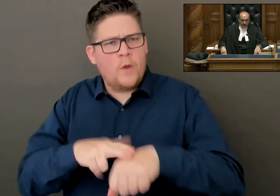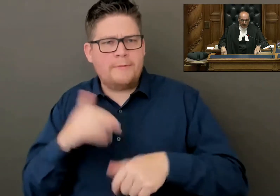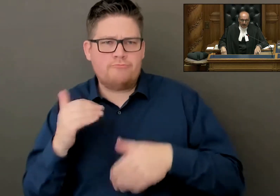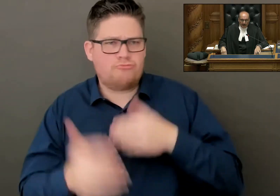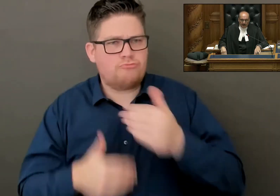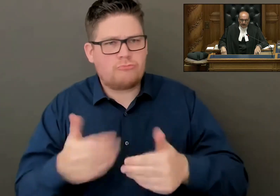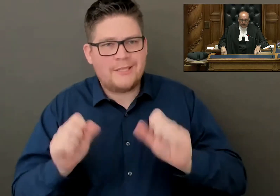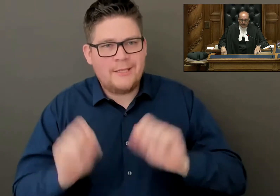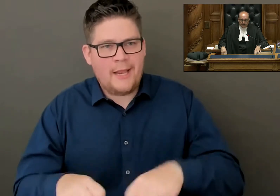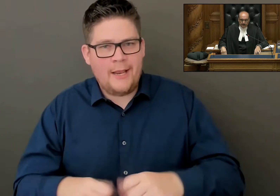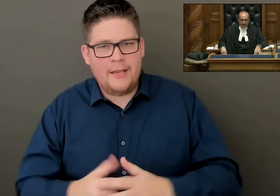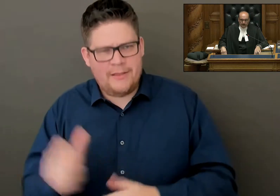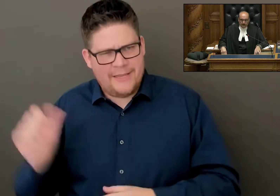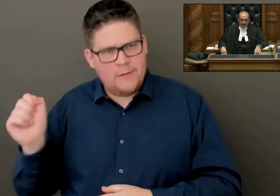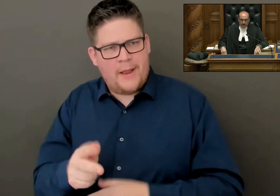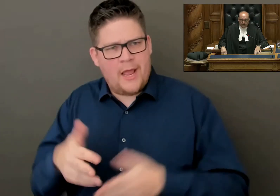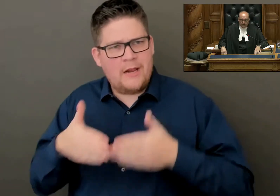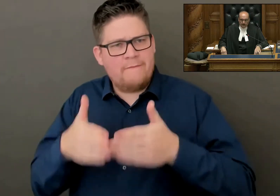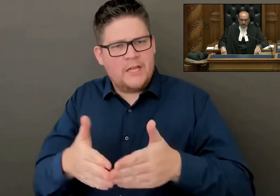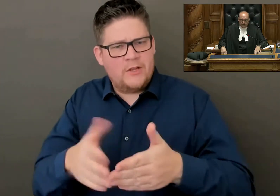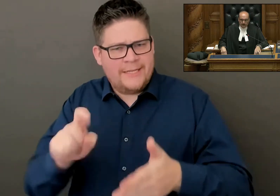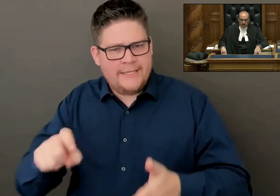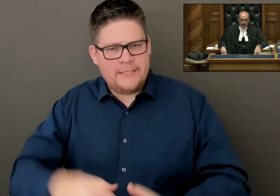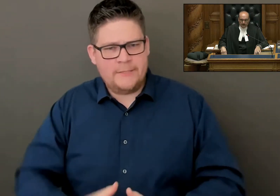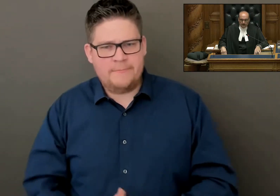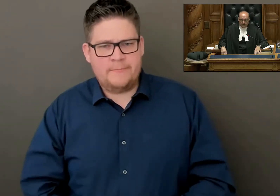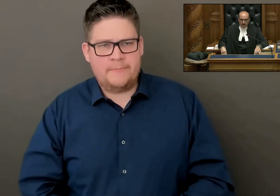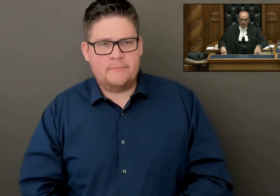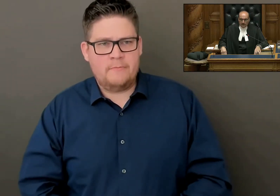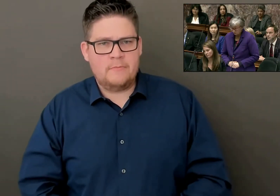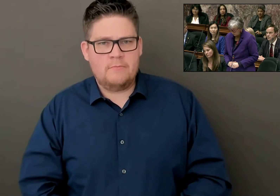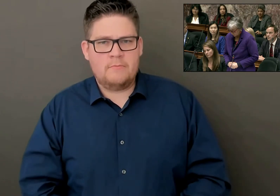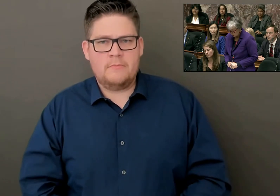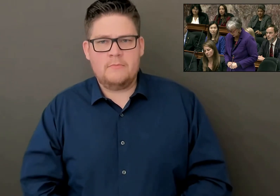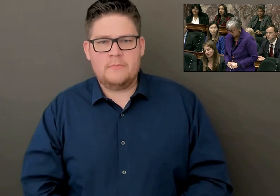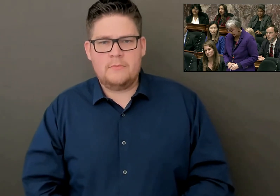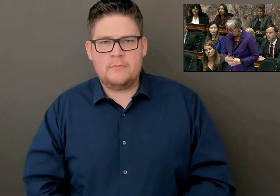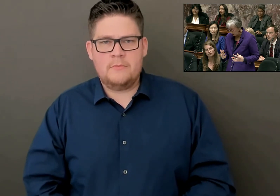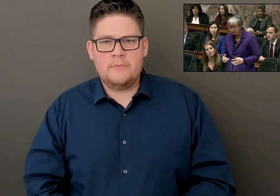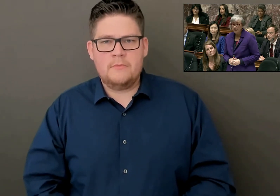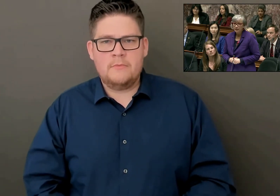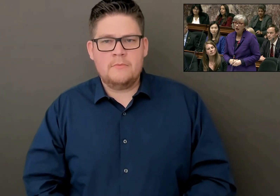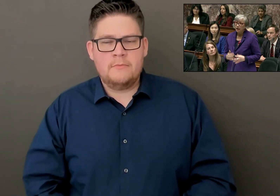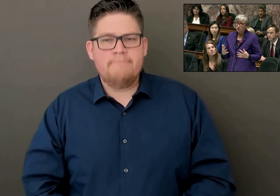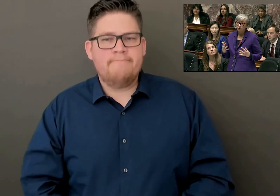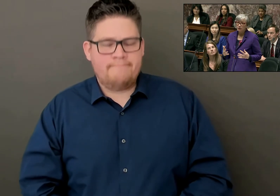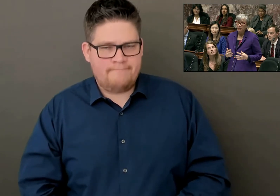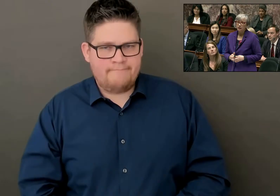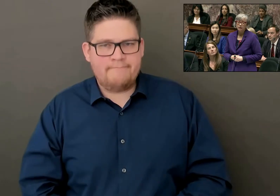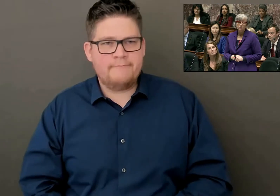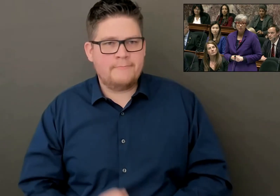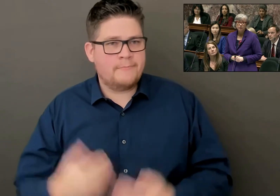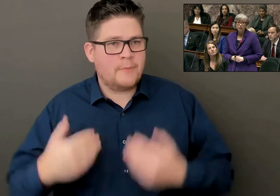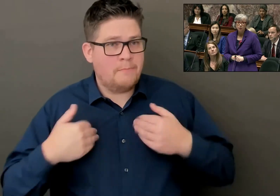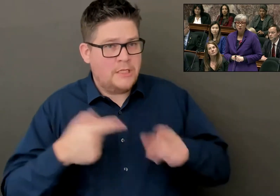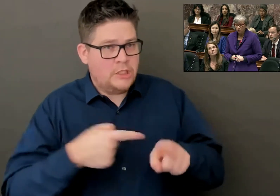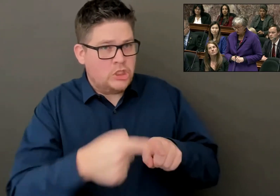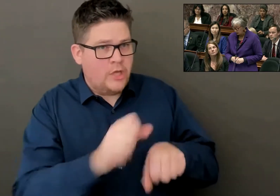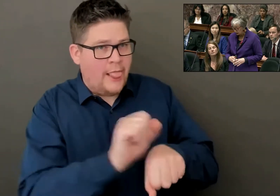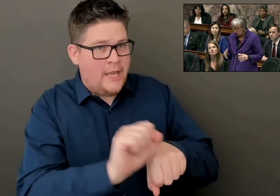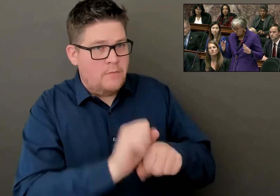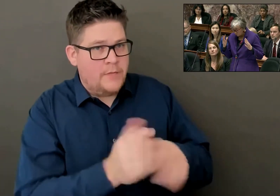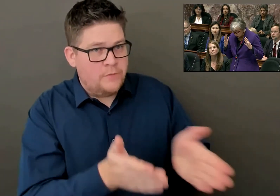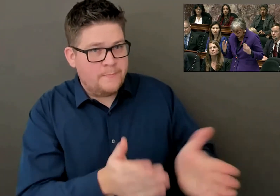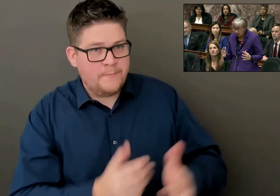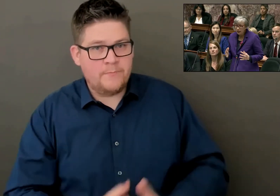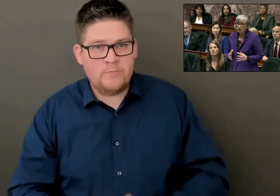Minister of Labour. Thank you very much, Speaker, and I thank the member for the question, and I want to say that I understand that people in the